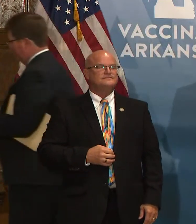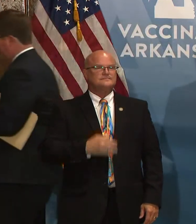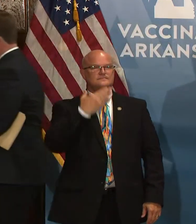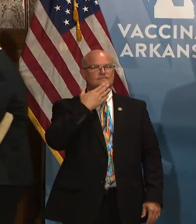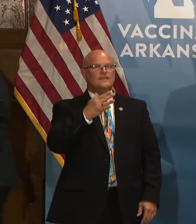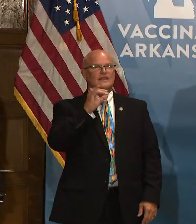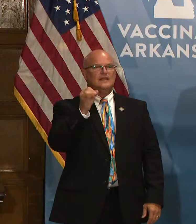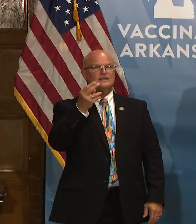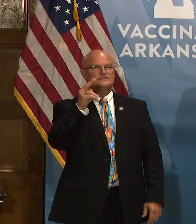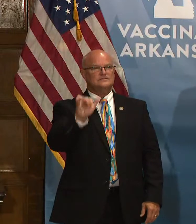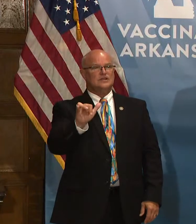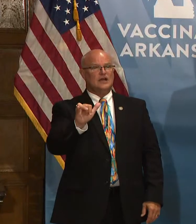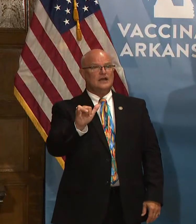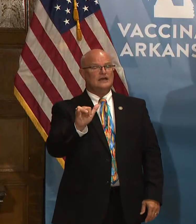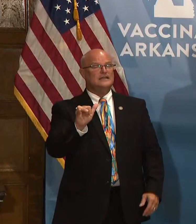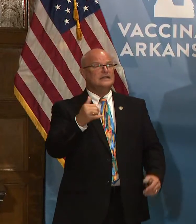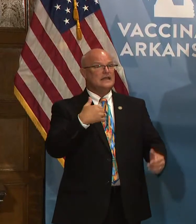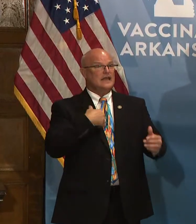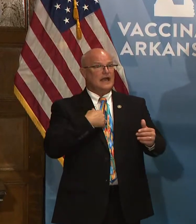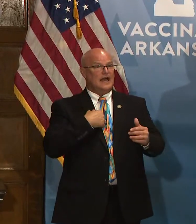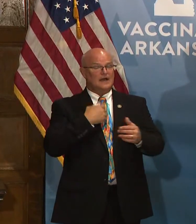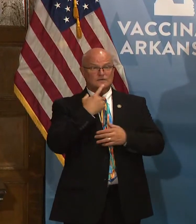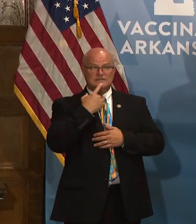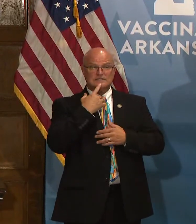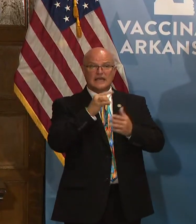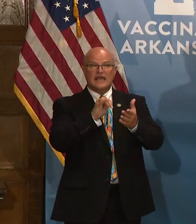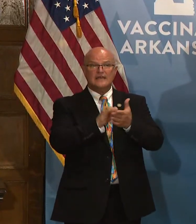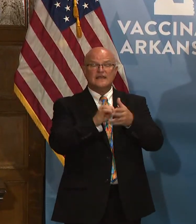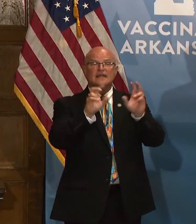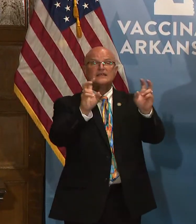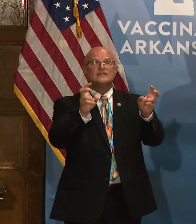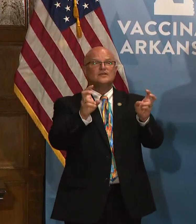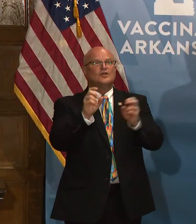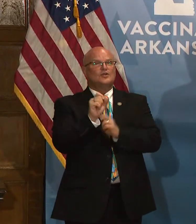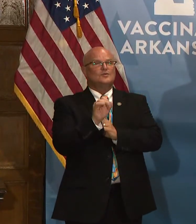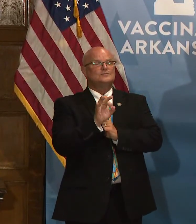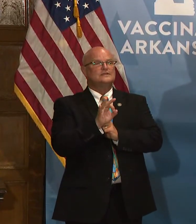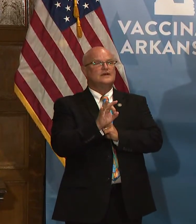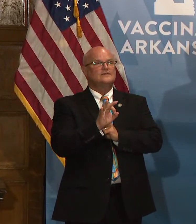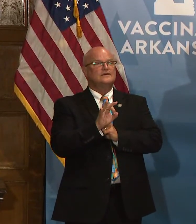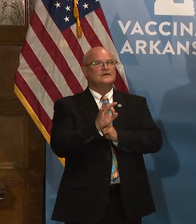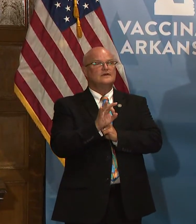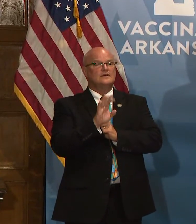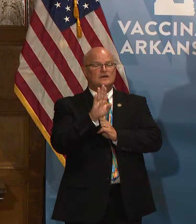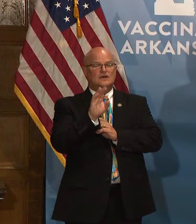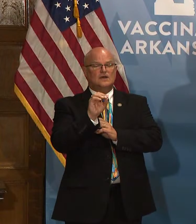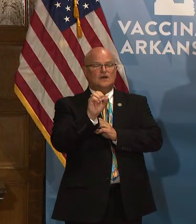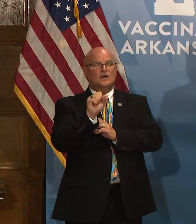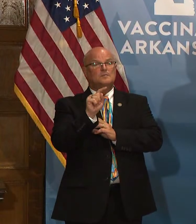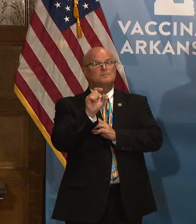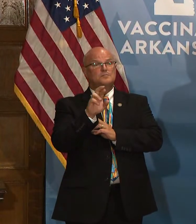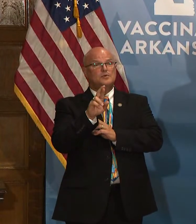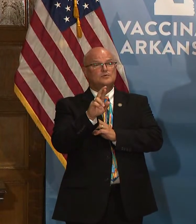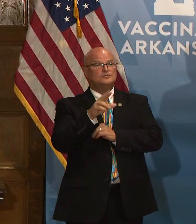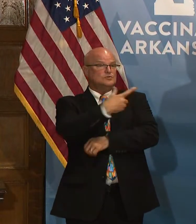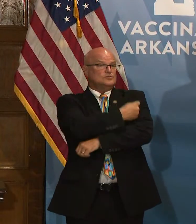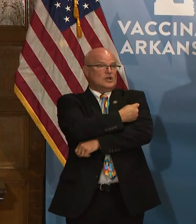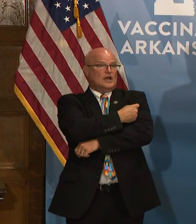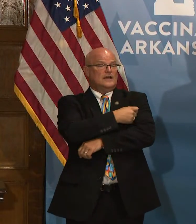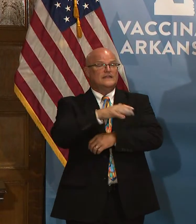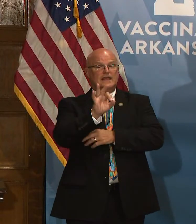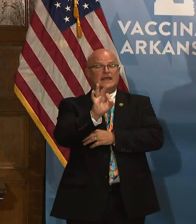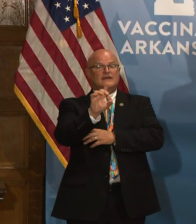Thank you, Johnny. And let me finally say that in terms of the booster shot that the